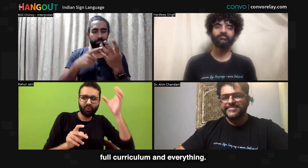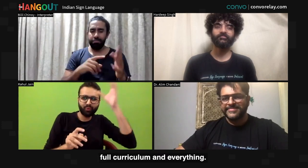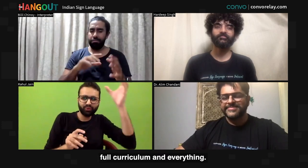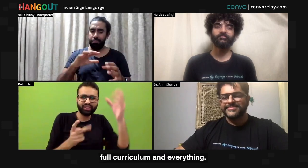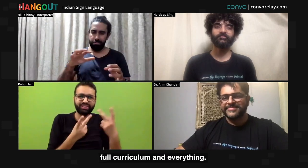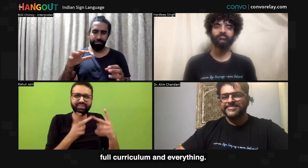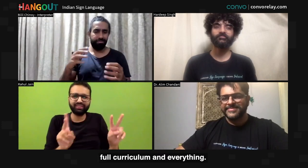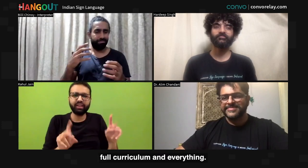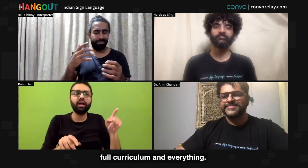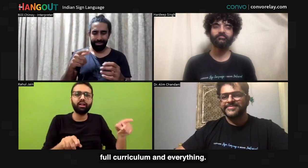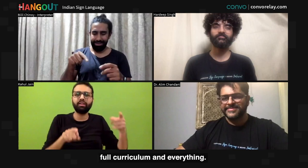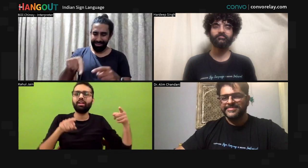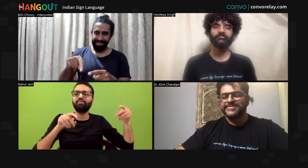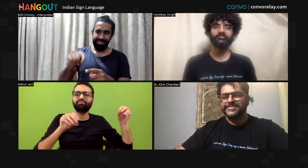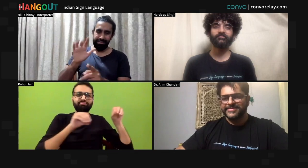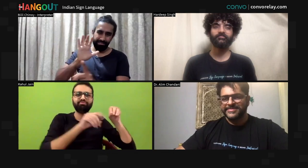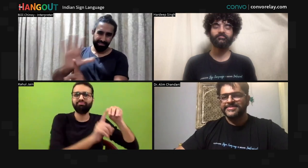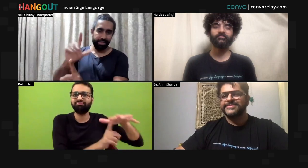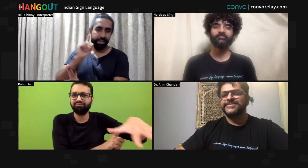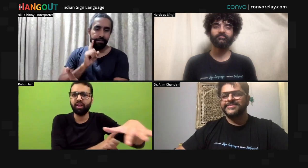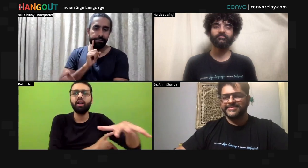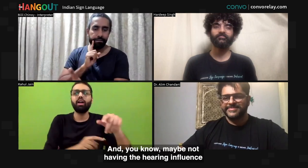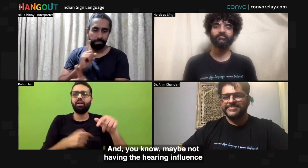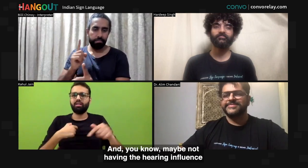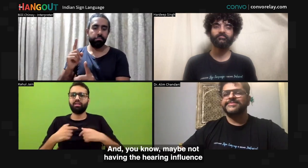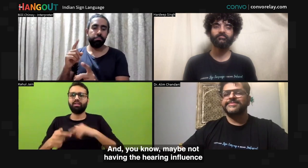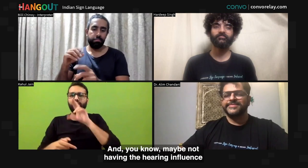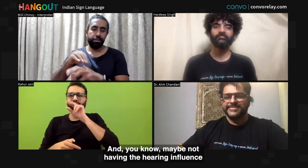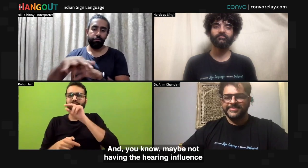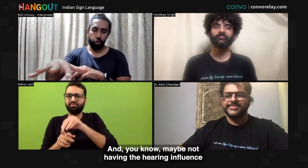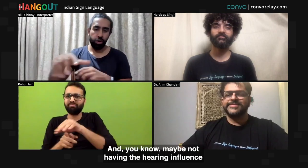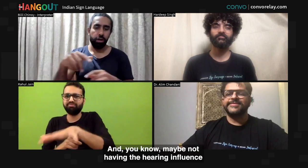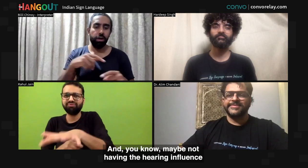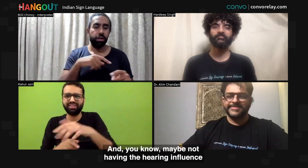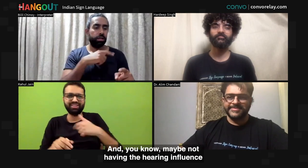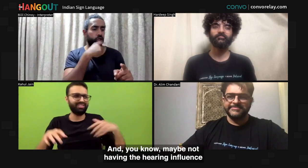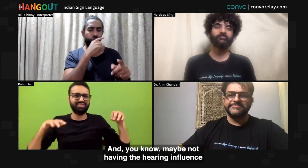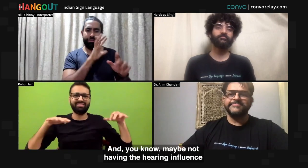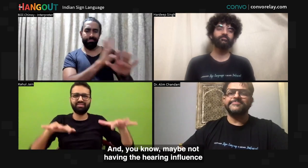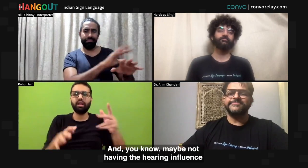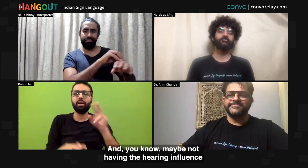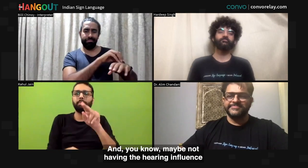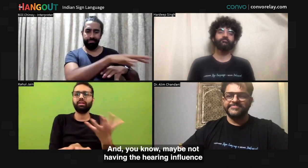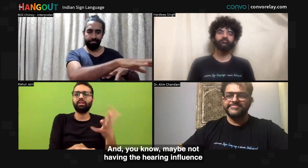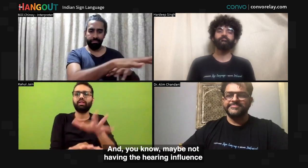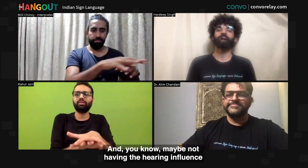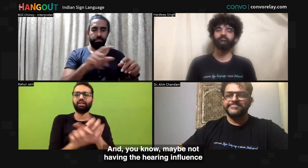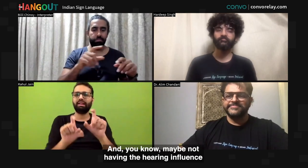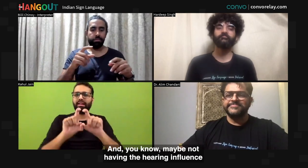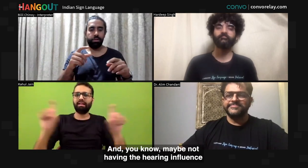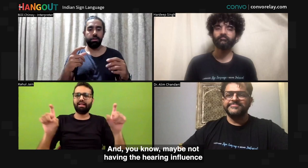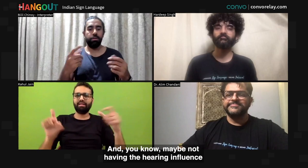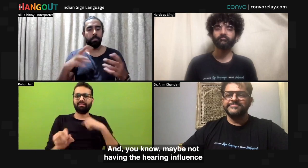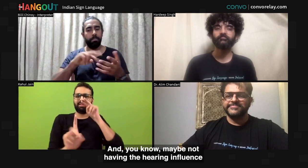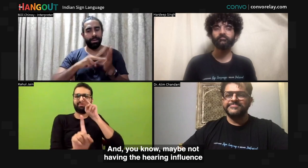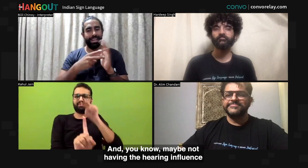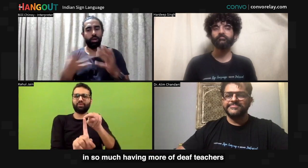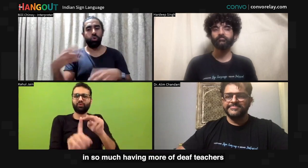and everything, um, you, and, you know, and maybe not having the hearing influence and so